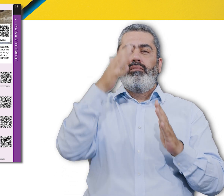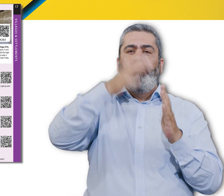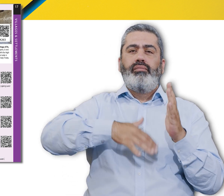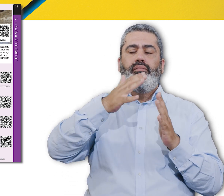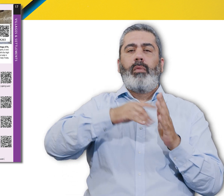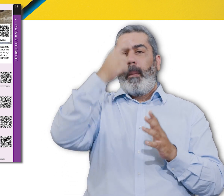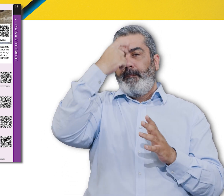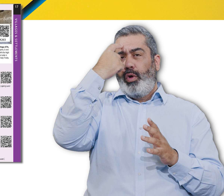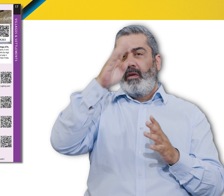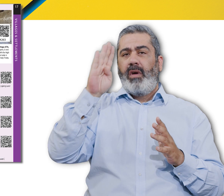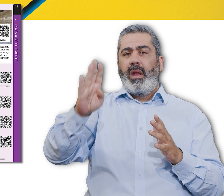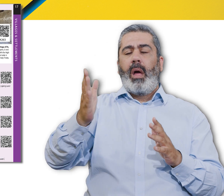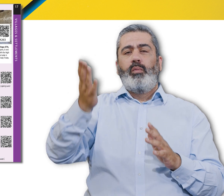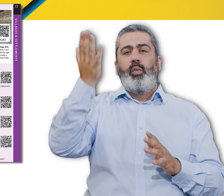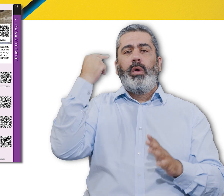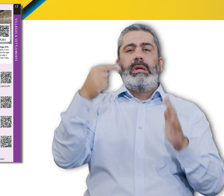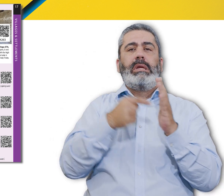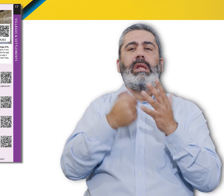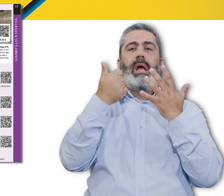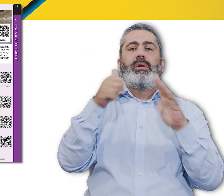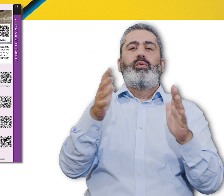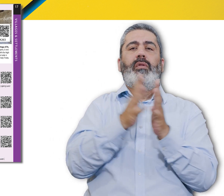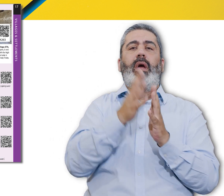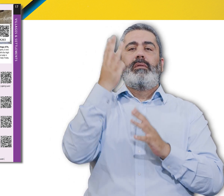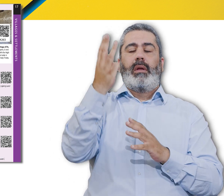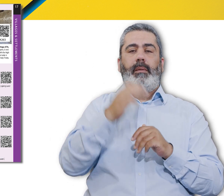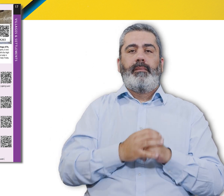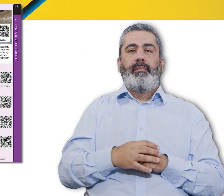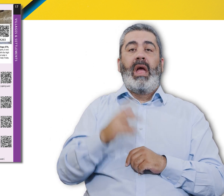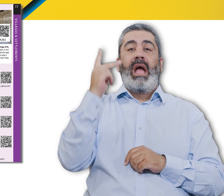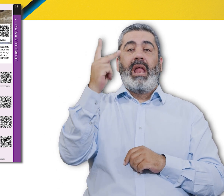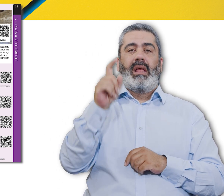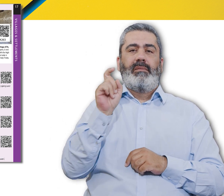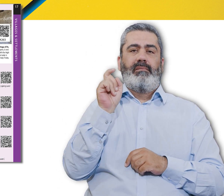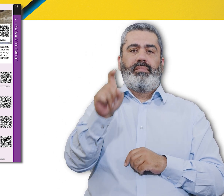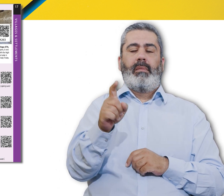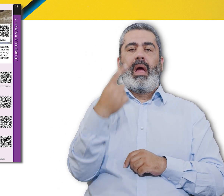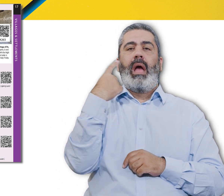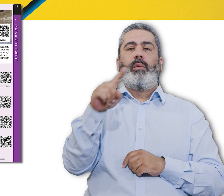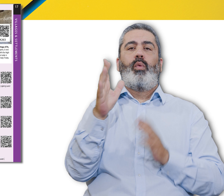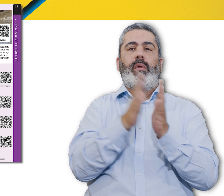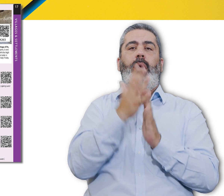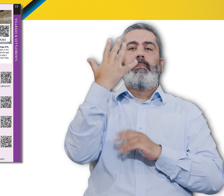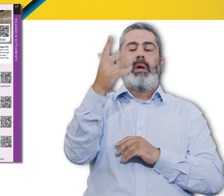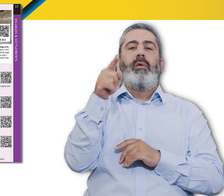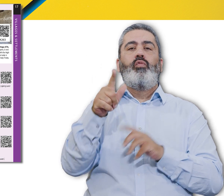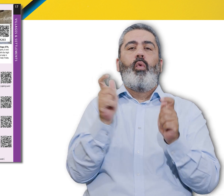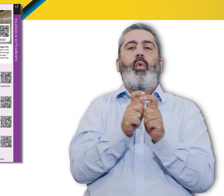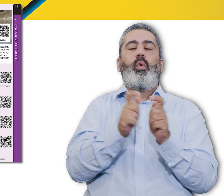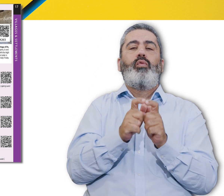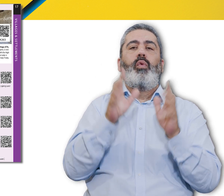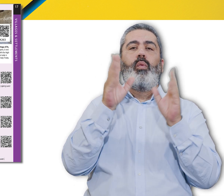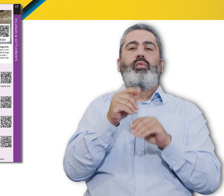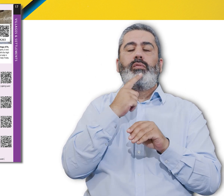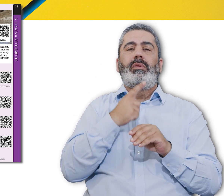Valon Monastery of Mtera in 1613. Karais, number 115. It is a mountain settlement at the ends